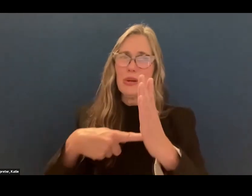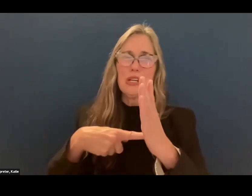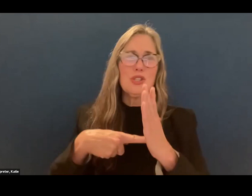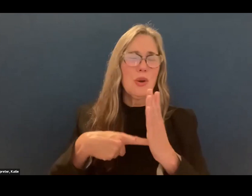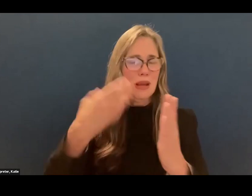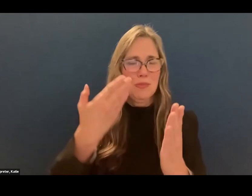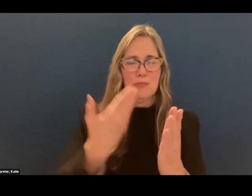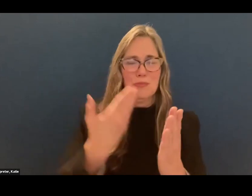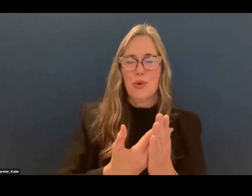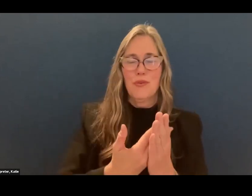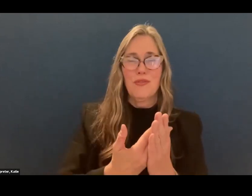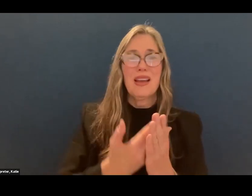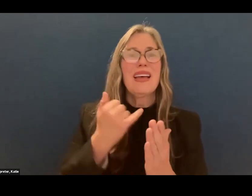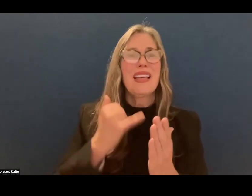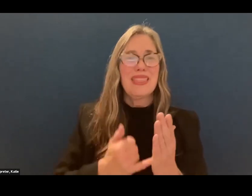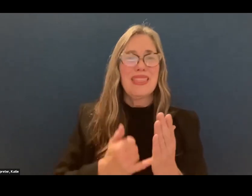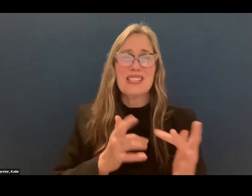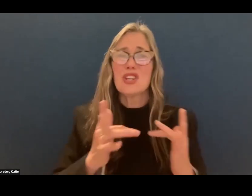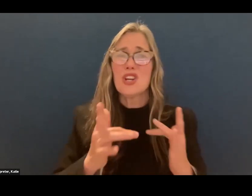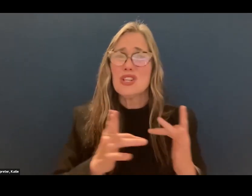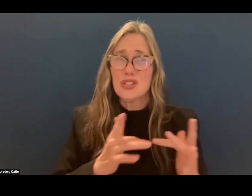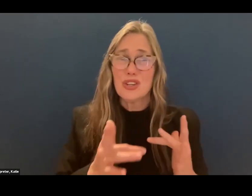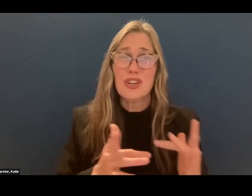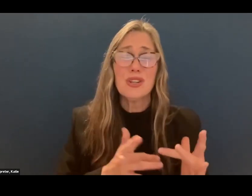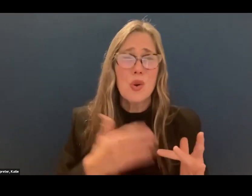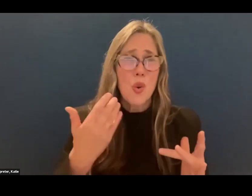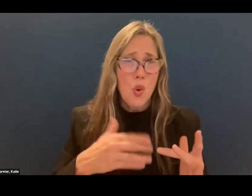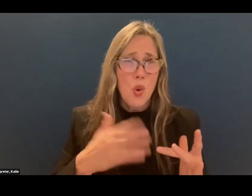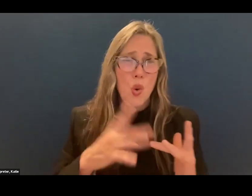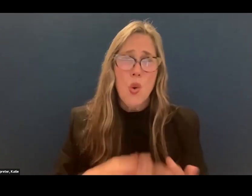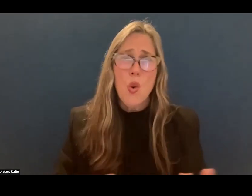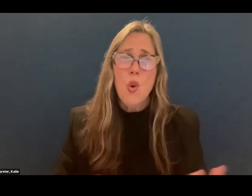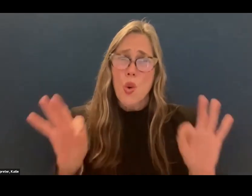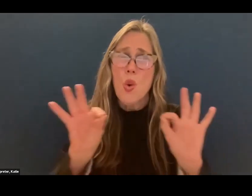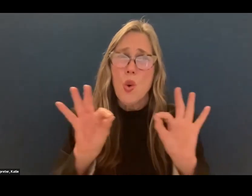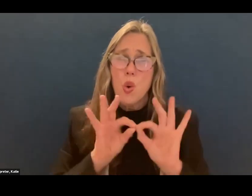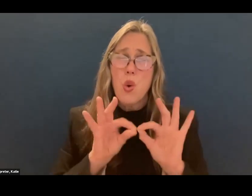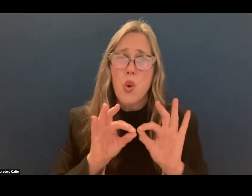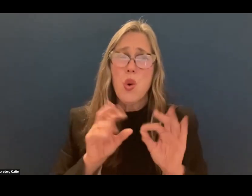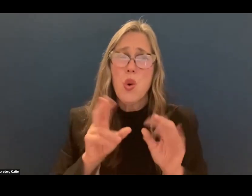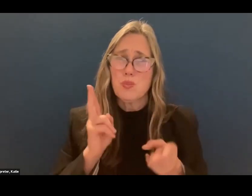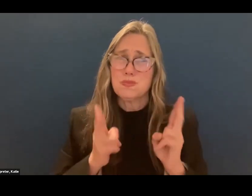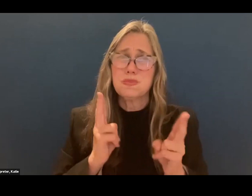it is being dealt with seriously and urgently, and